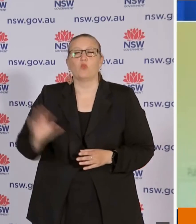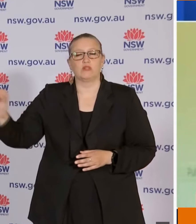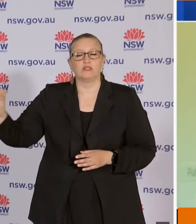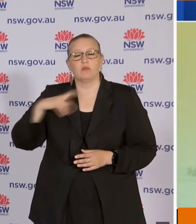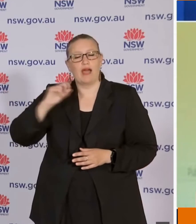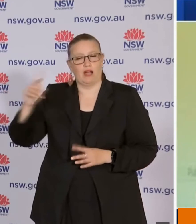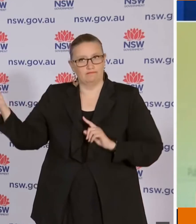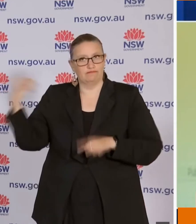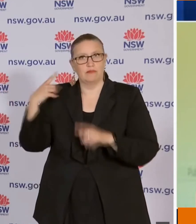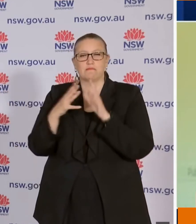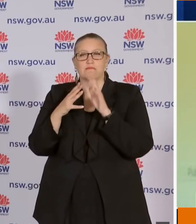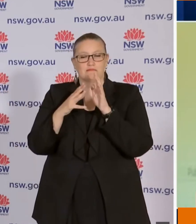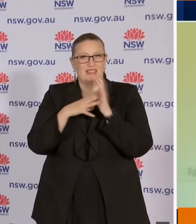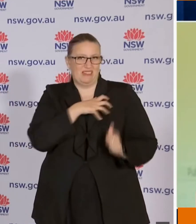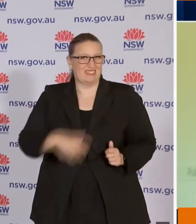don't worry.